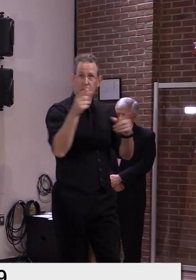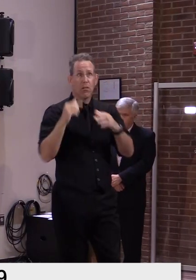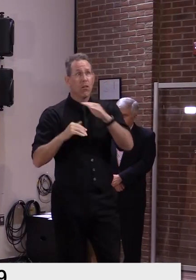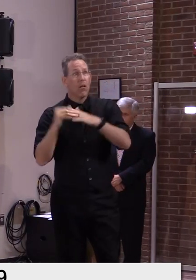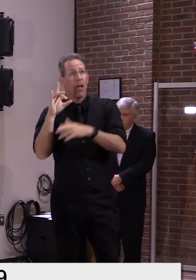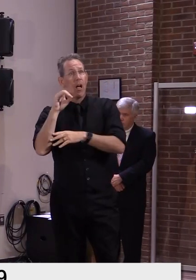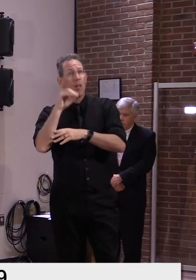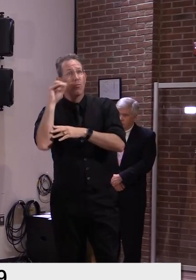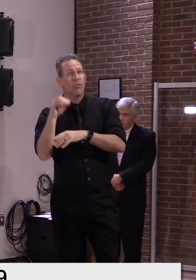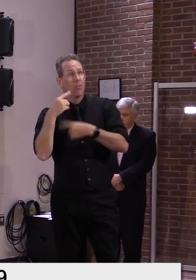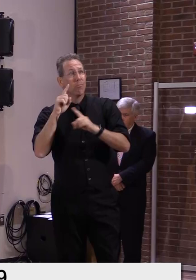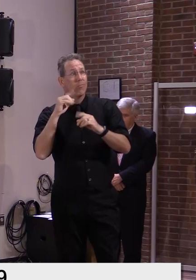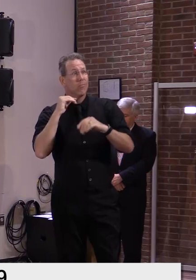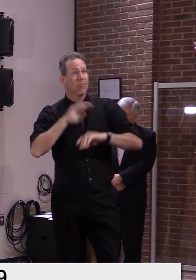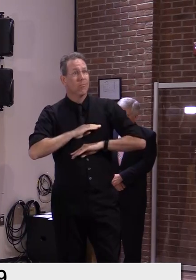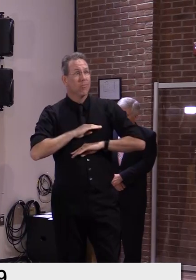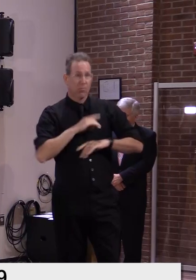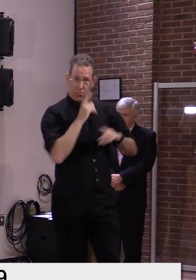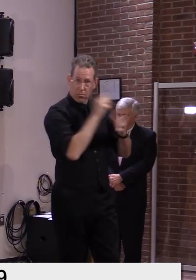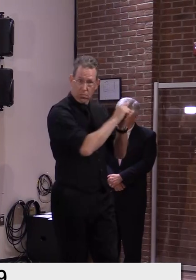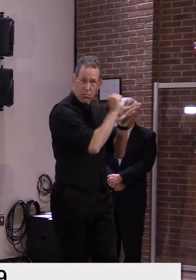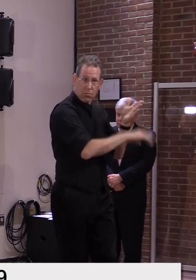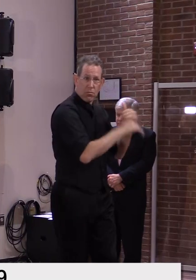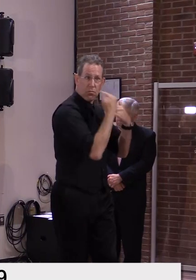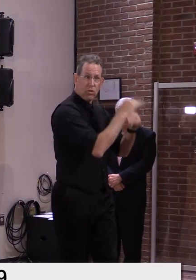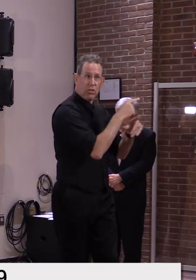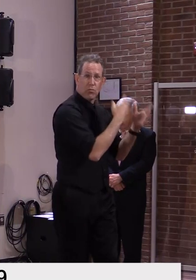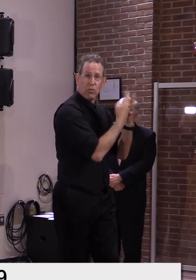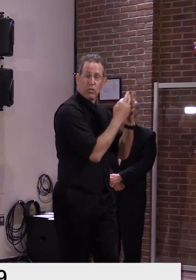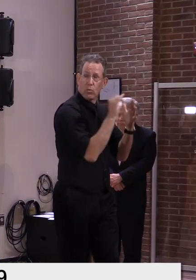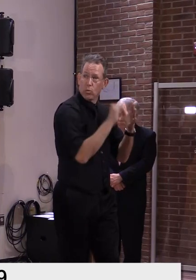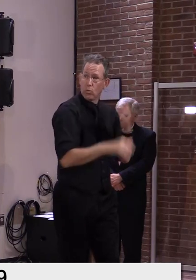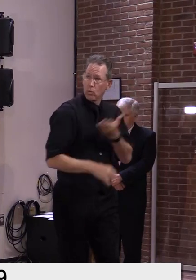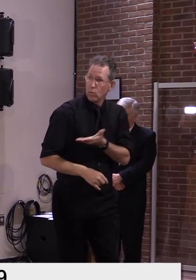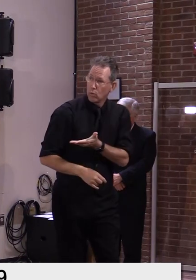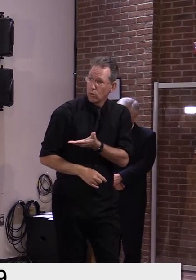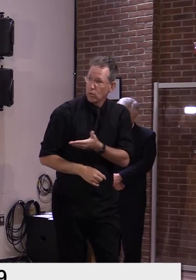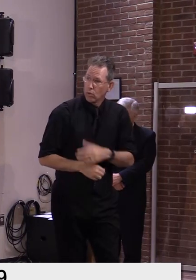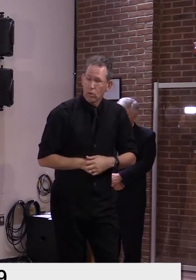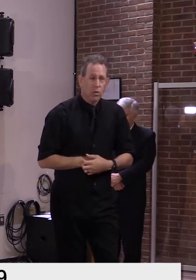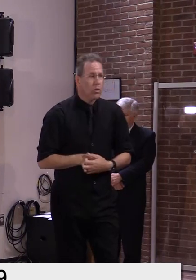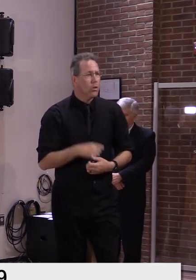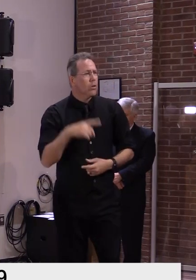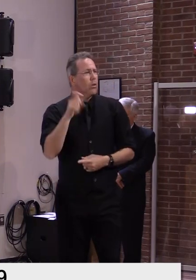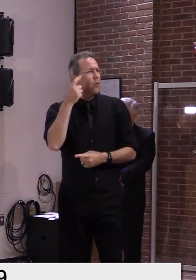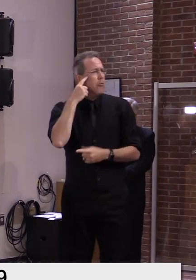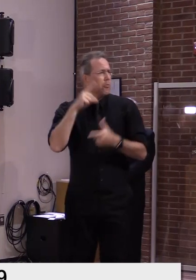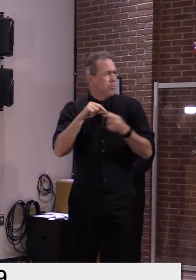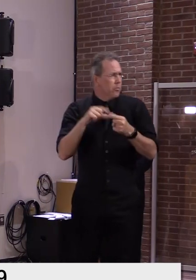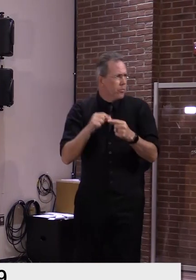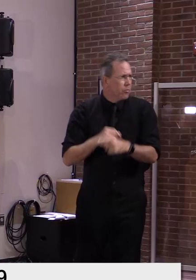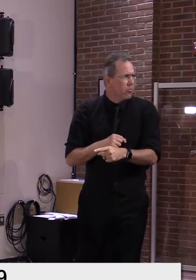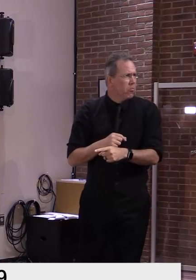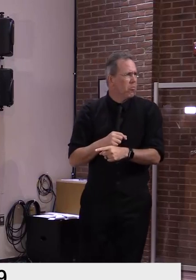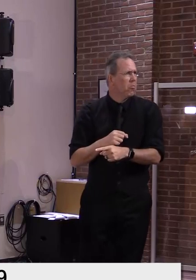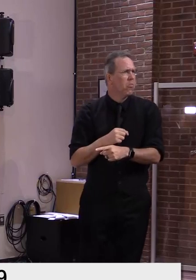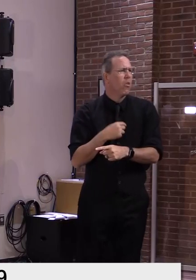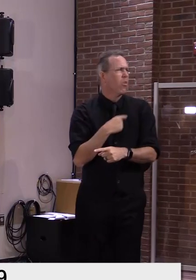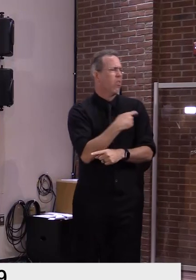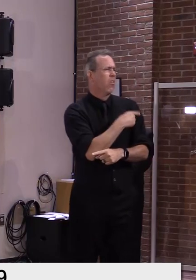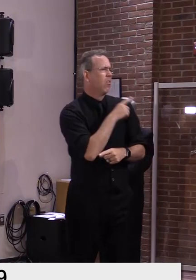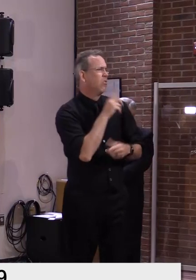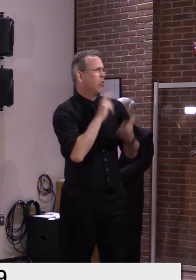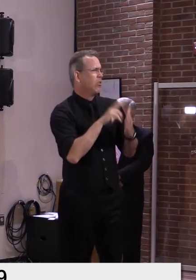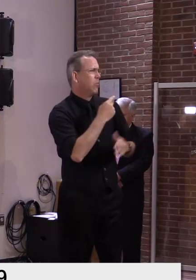80%? I'll let Secretary Smith answer that, but I think we will relax in some areas. But I know the CDC